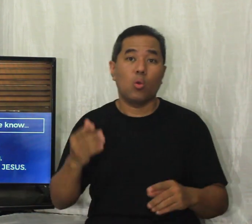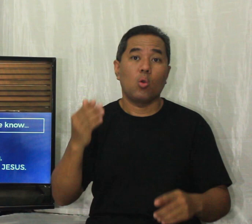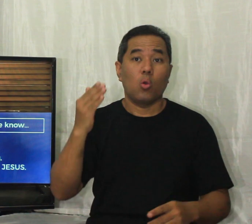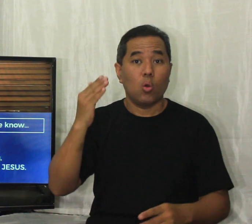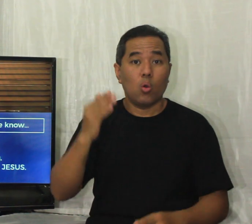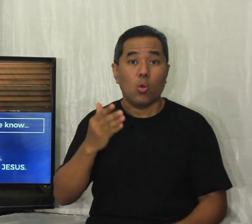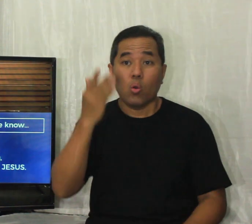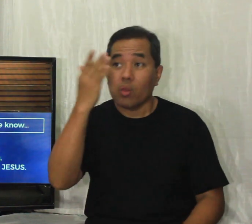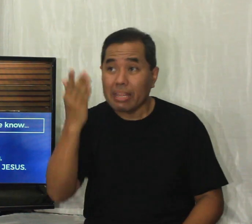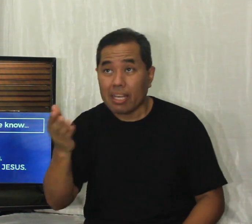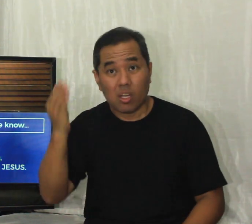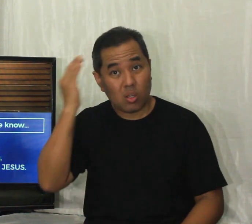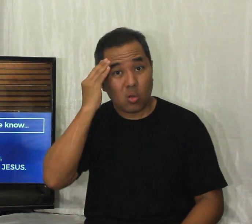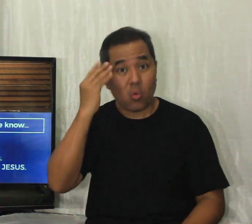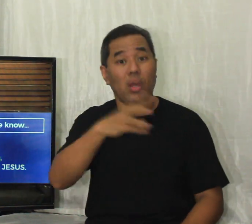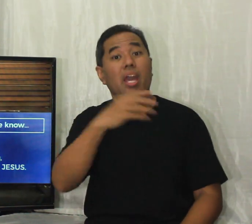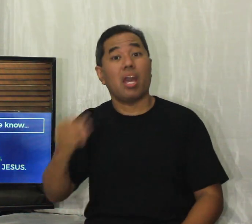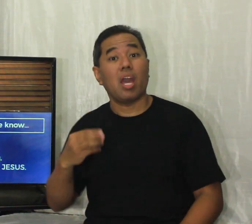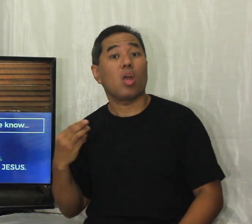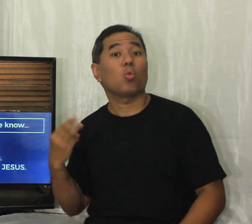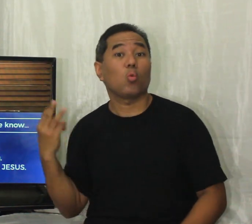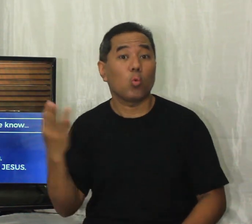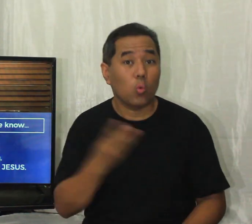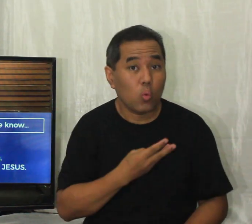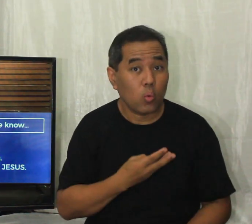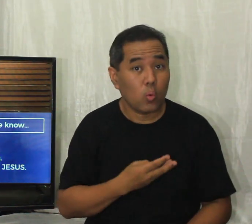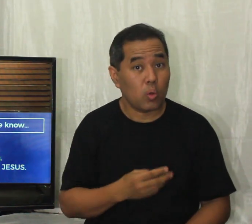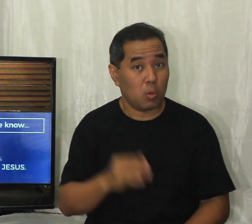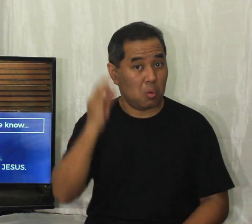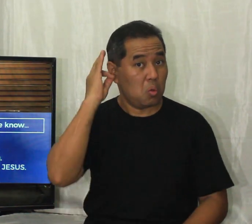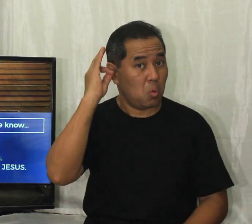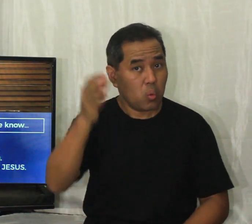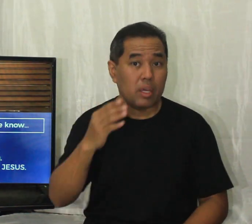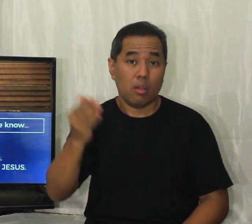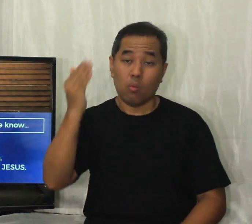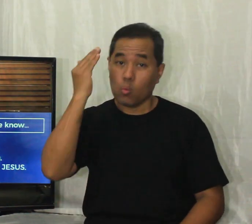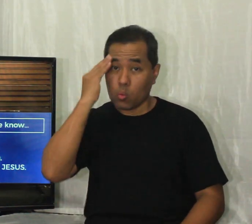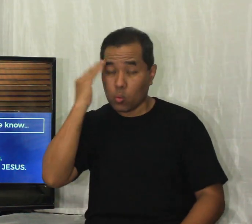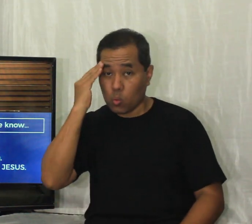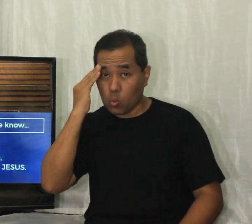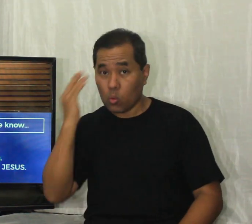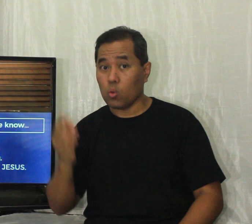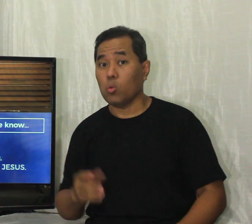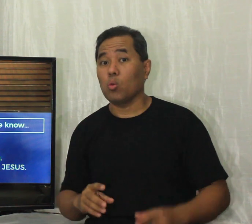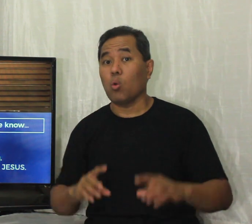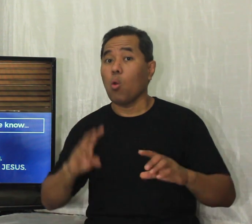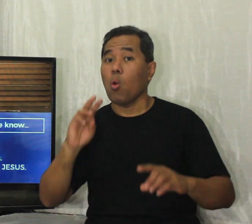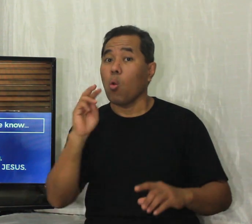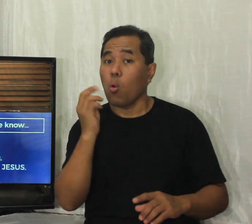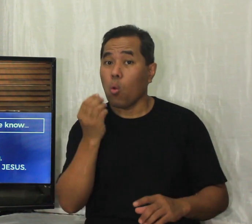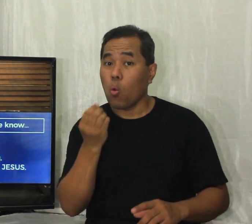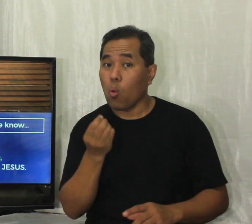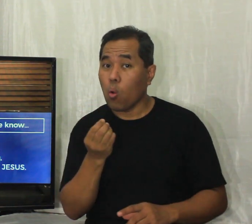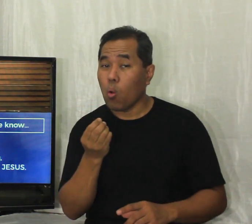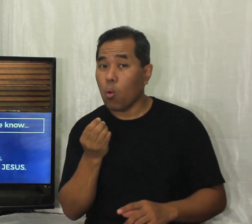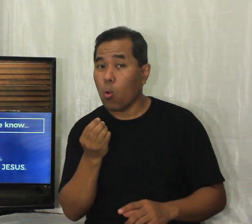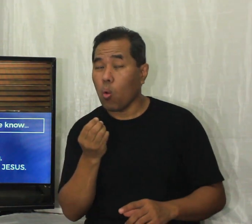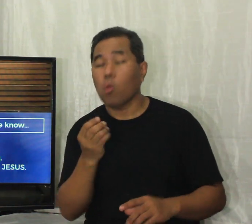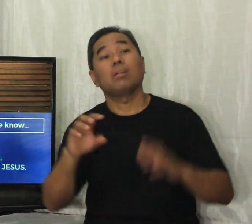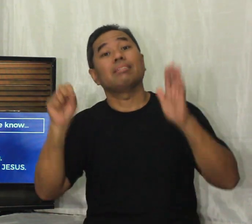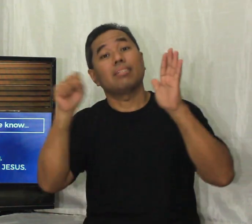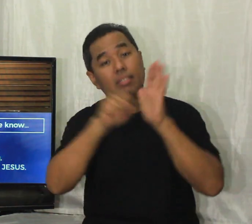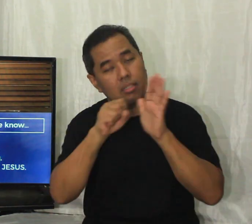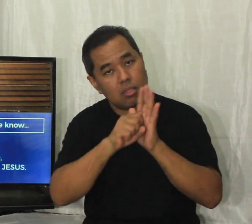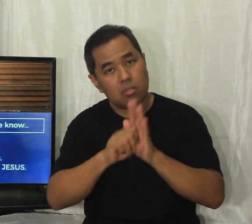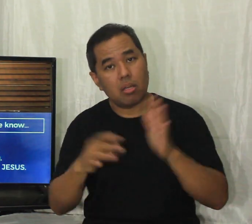he desires. And that is from a place of peace and assurance that our future is in the hands of our